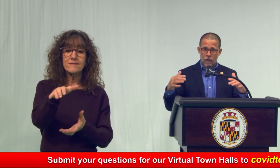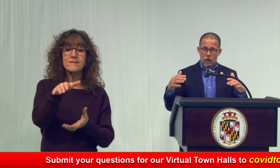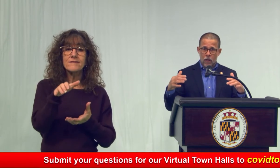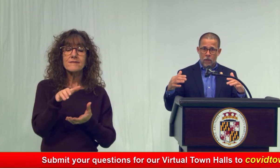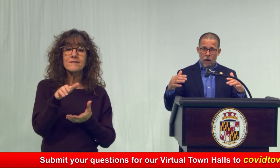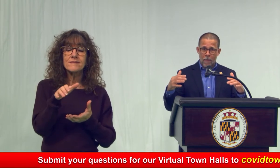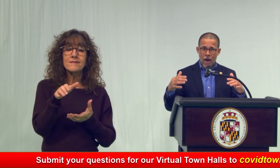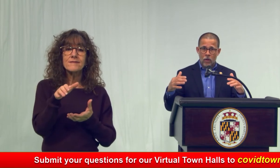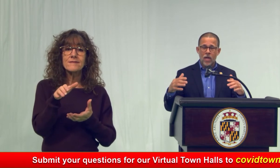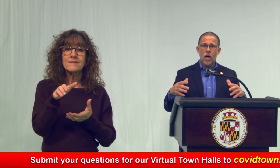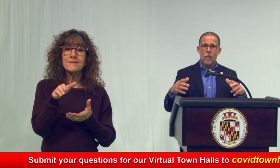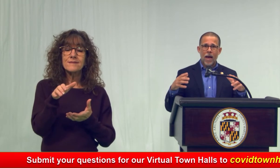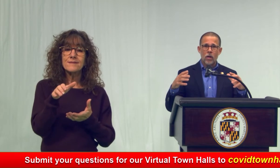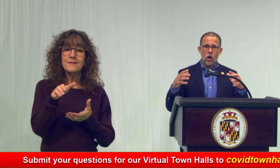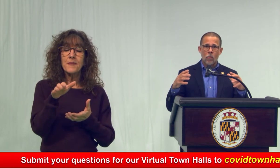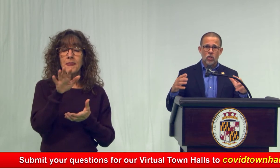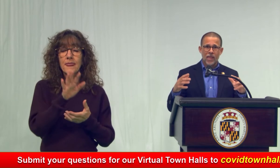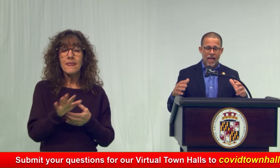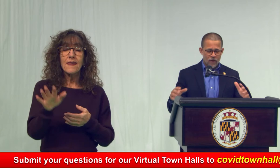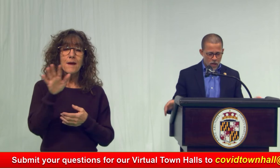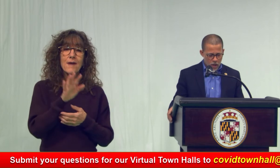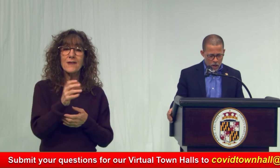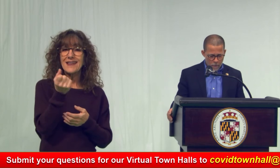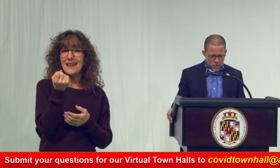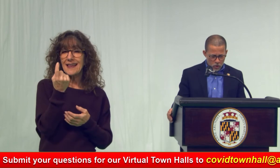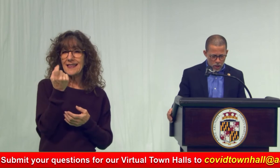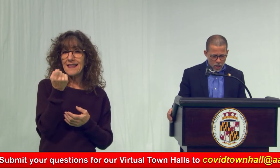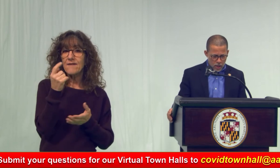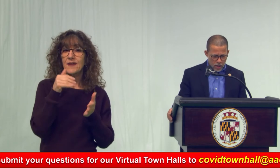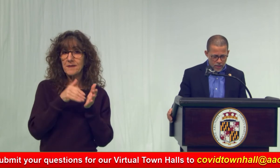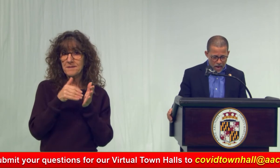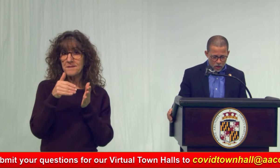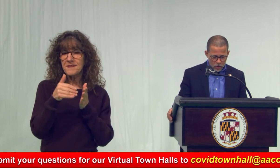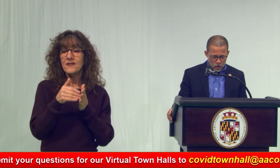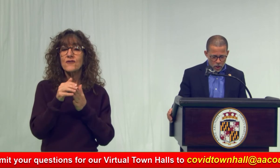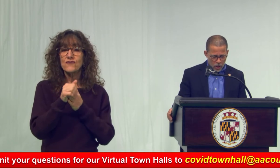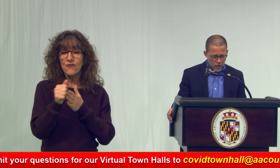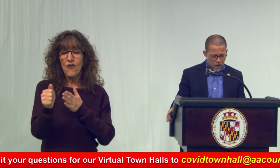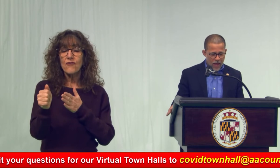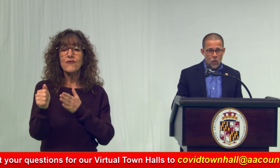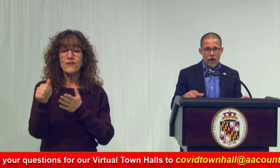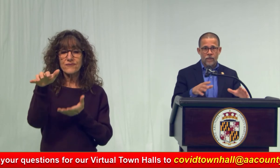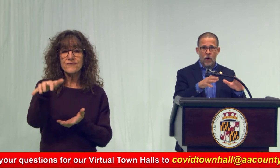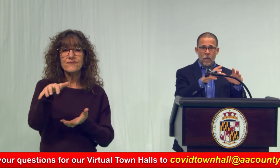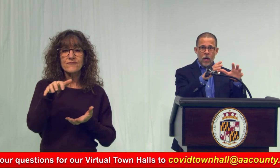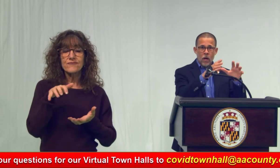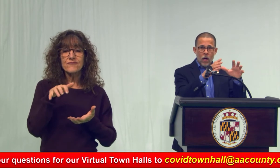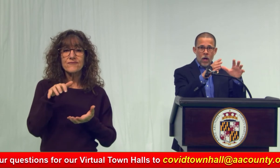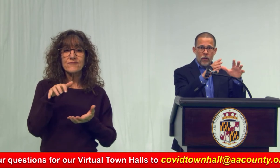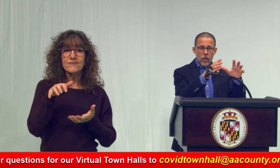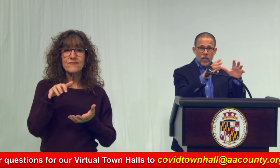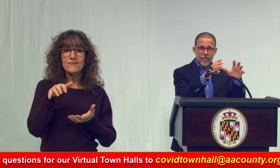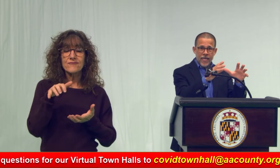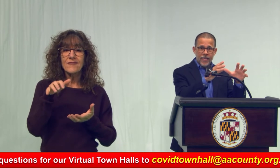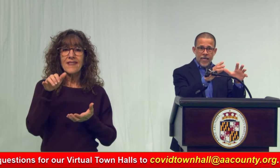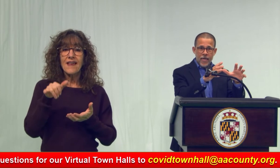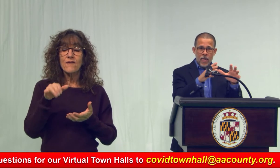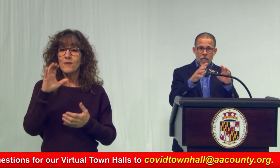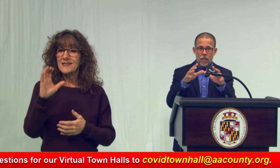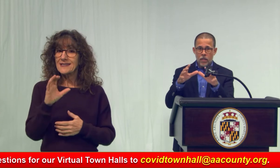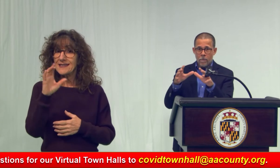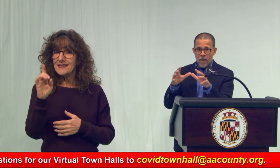proportionate amount, about almost $11 million. And that went from the